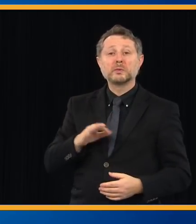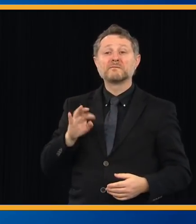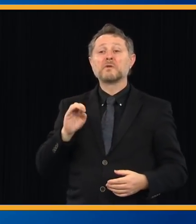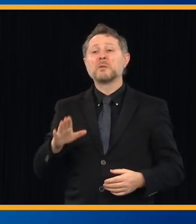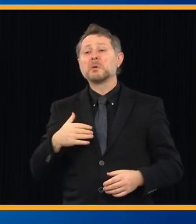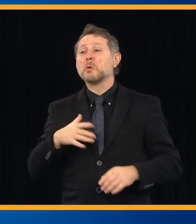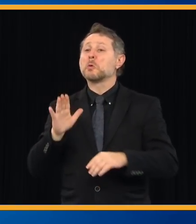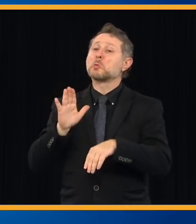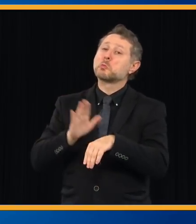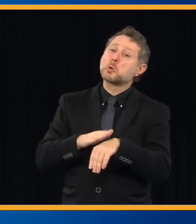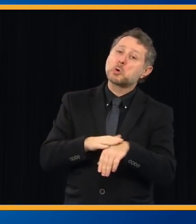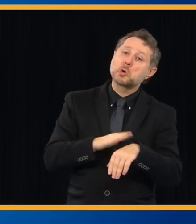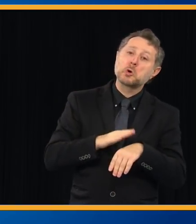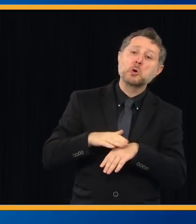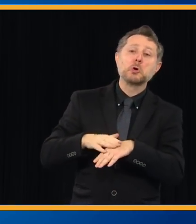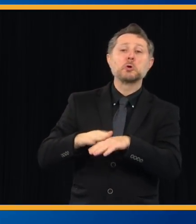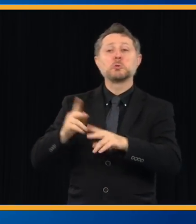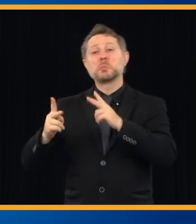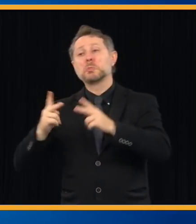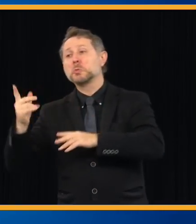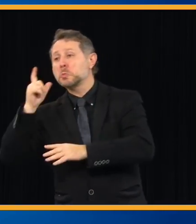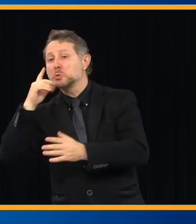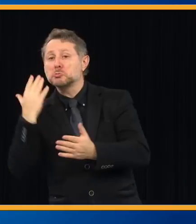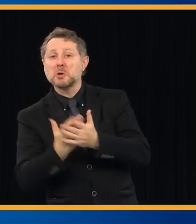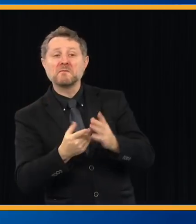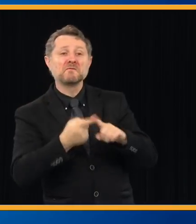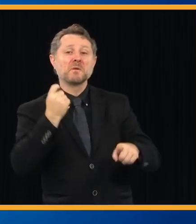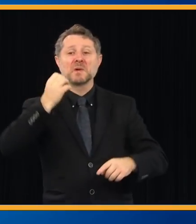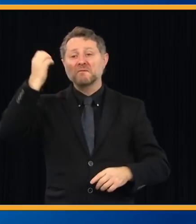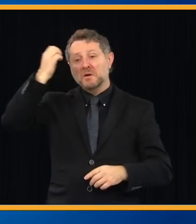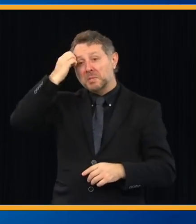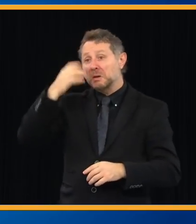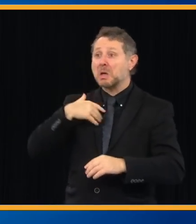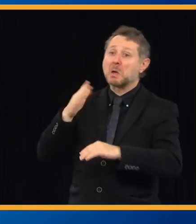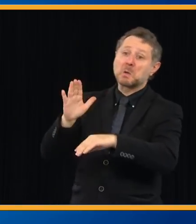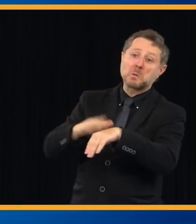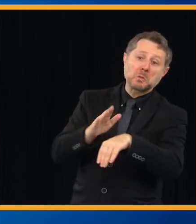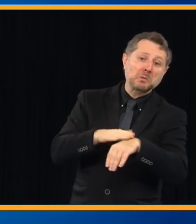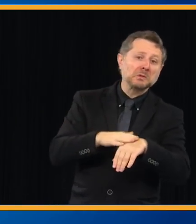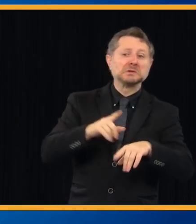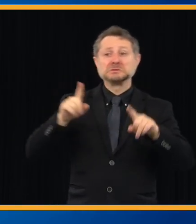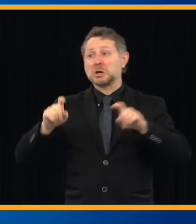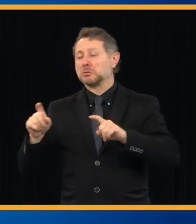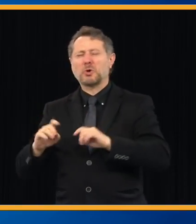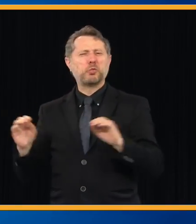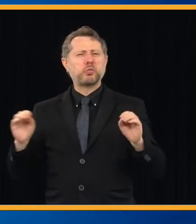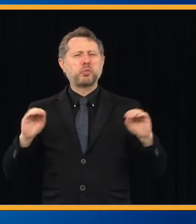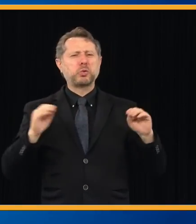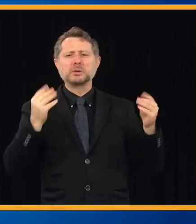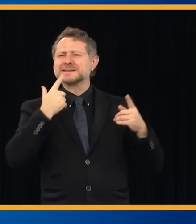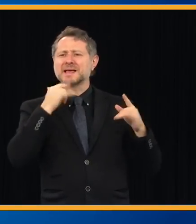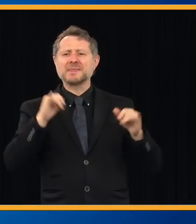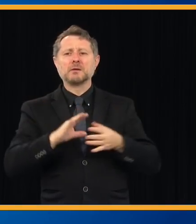have a European visitor or a European guest, make sure they get tested. They walked right through the